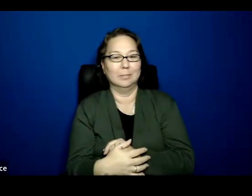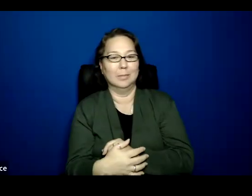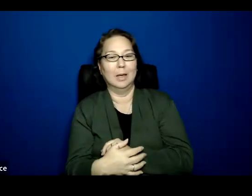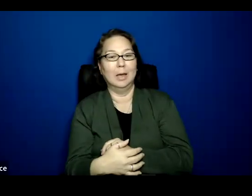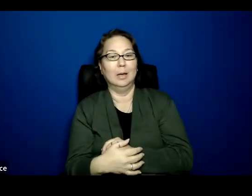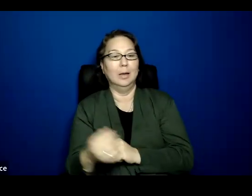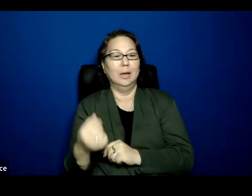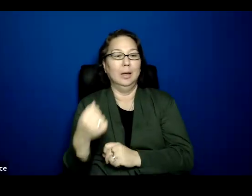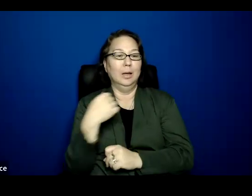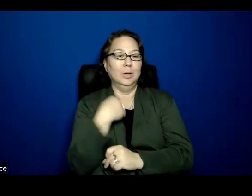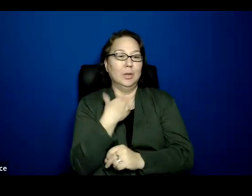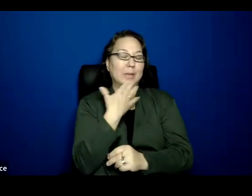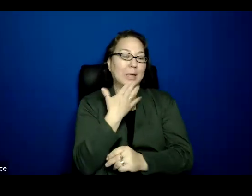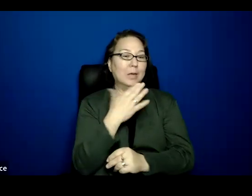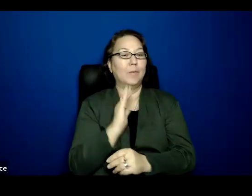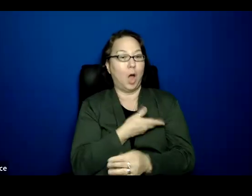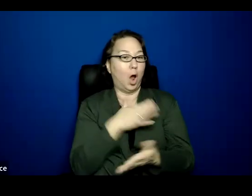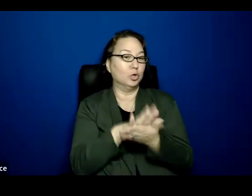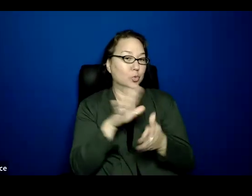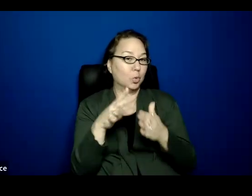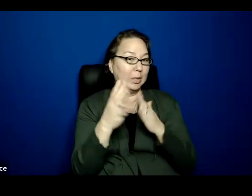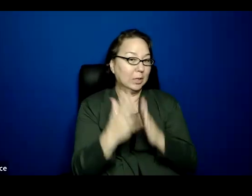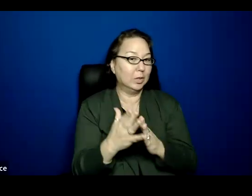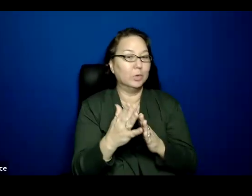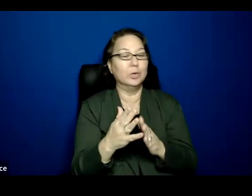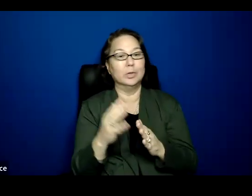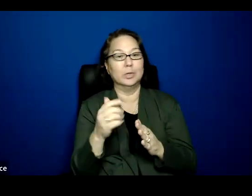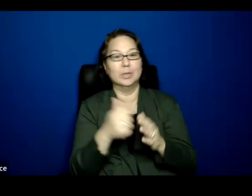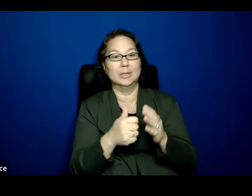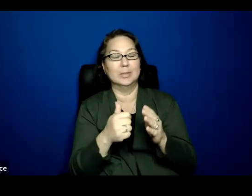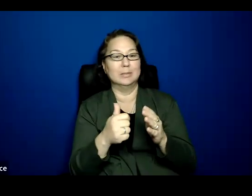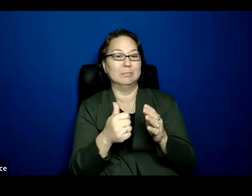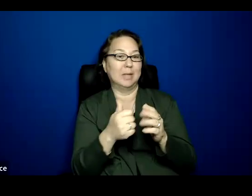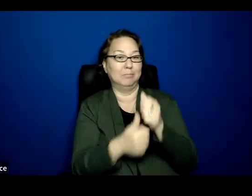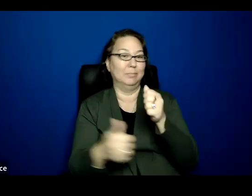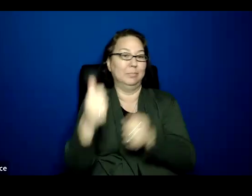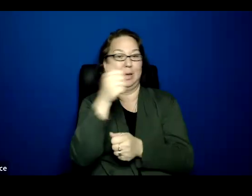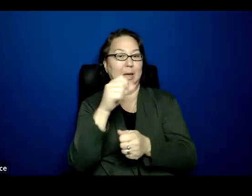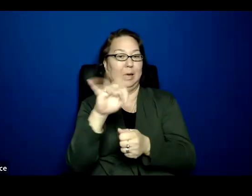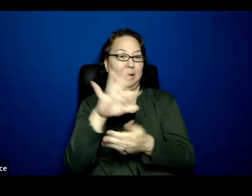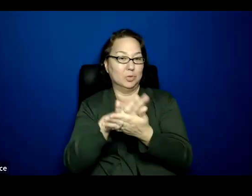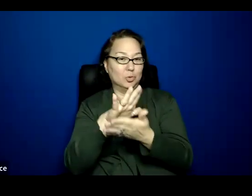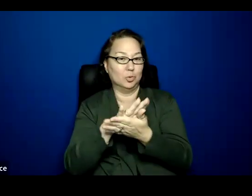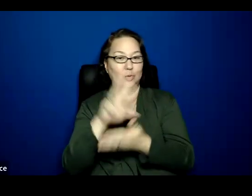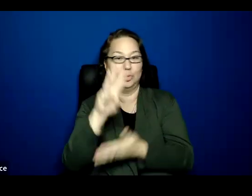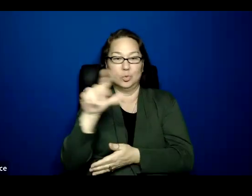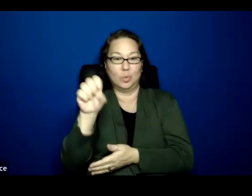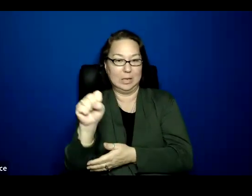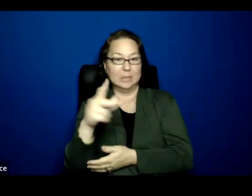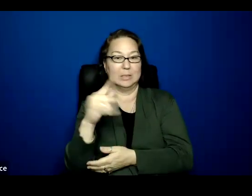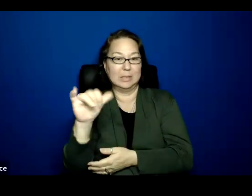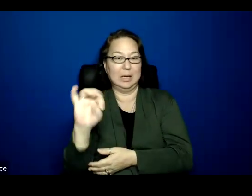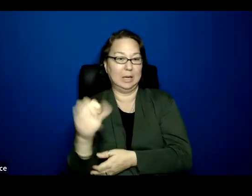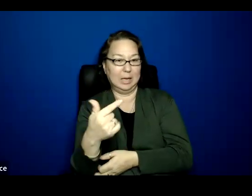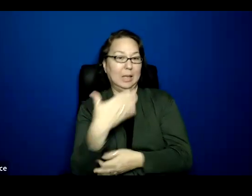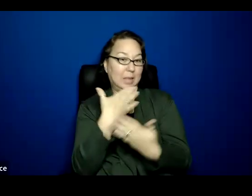King. Thank you. Thank you for attending and presenting tonight. I want to say I particularly appreciated